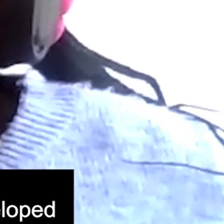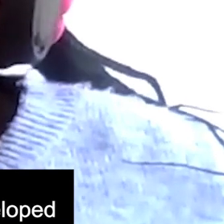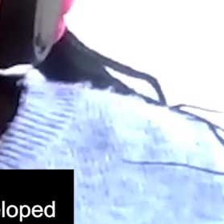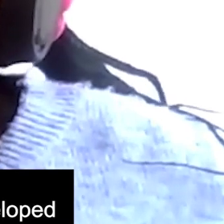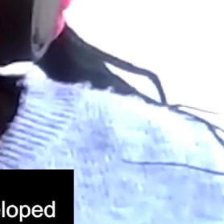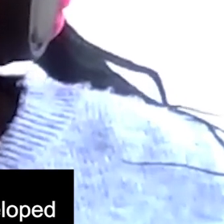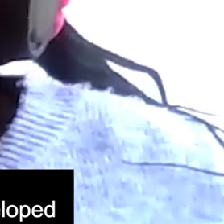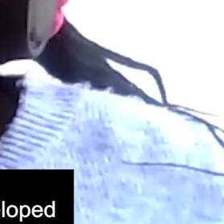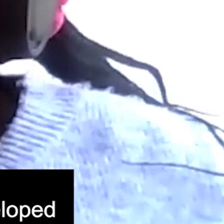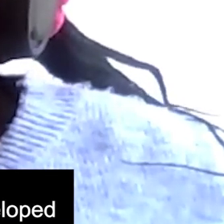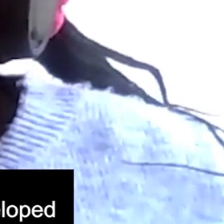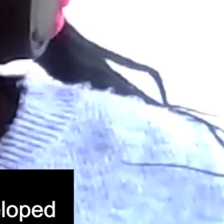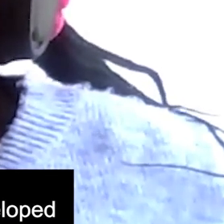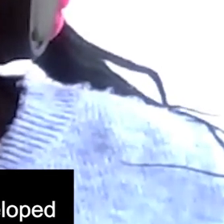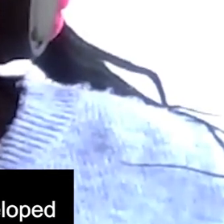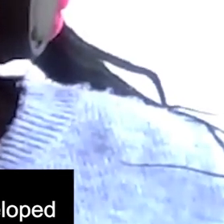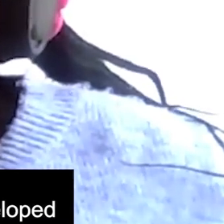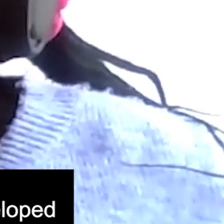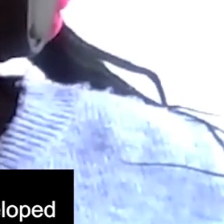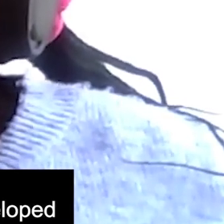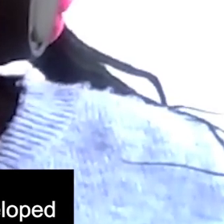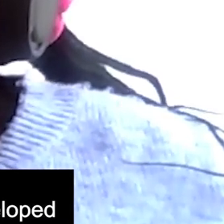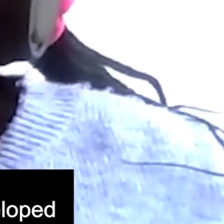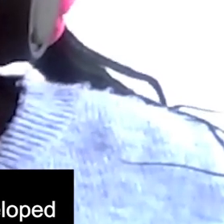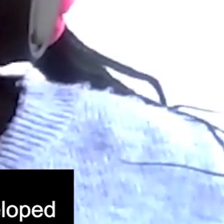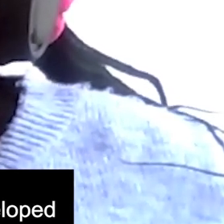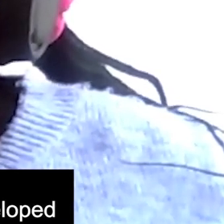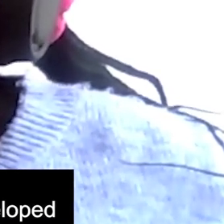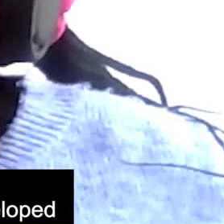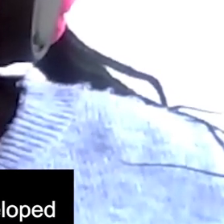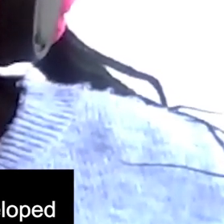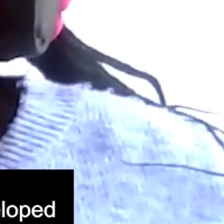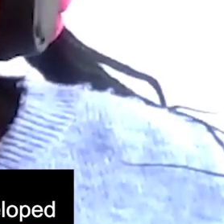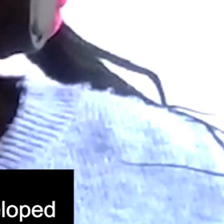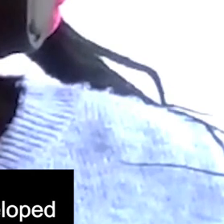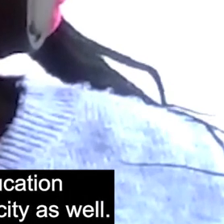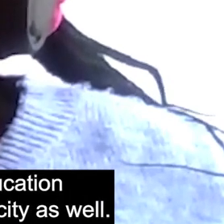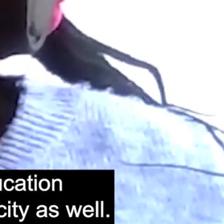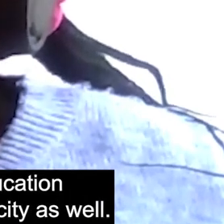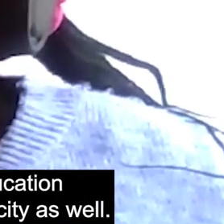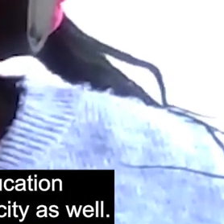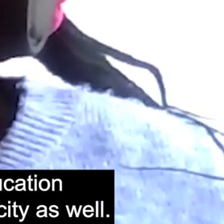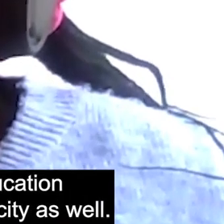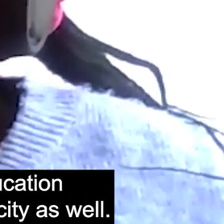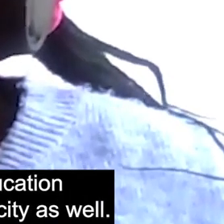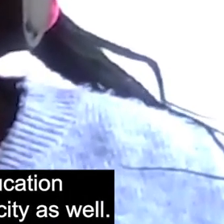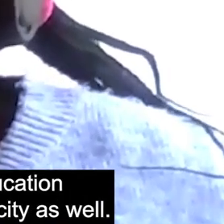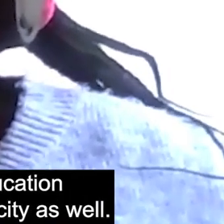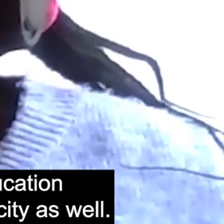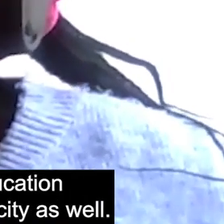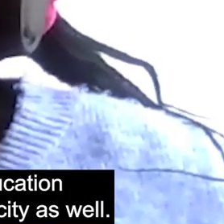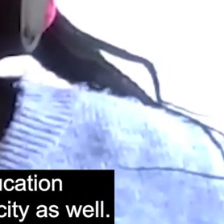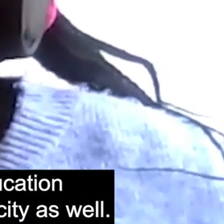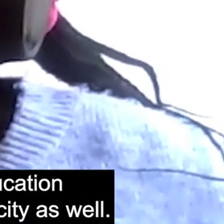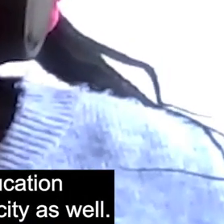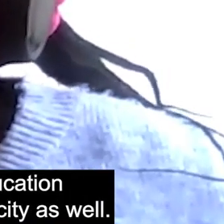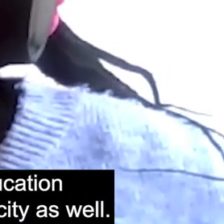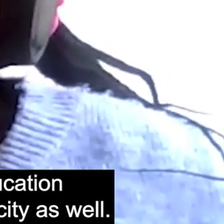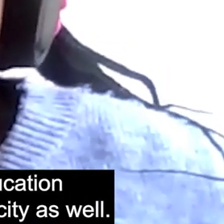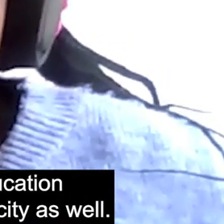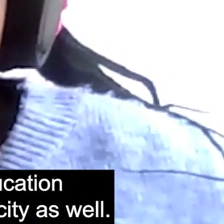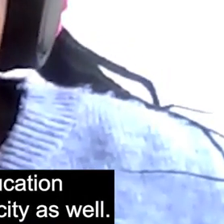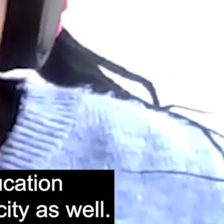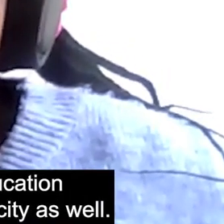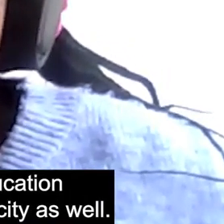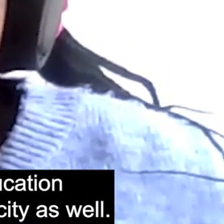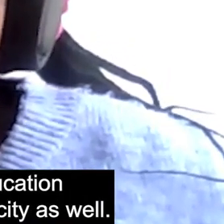We want disabled young people to be developed in their campaign skills around